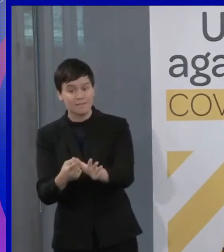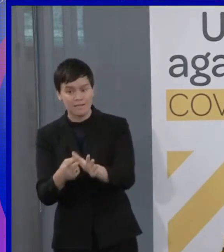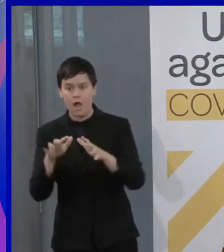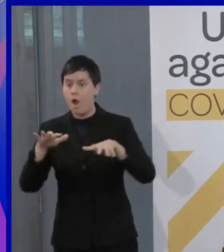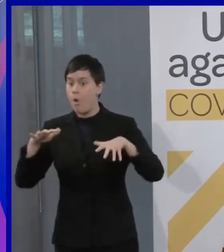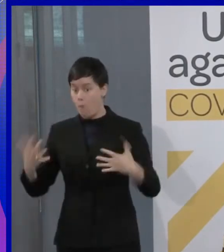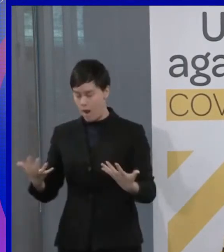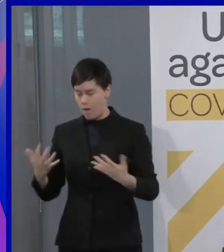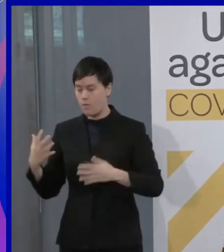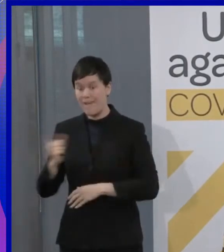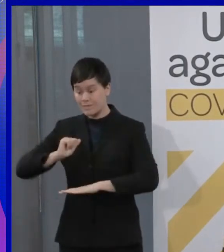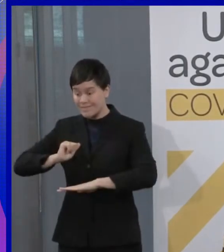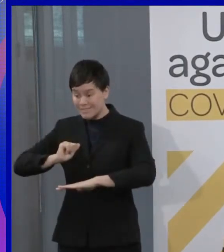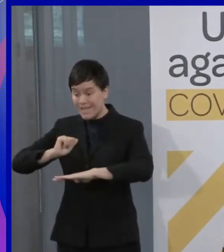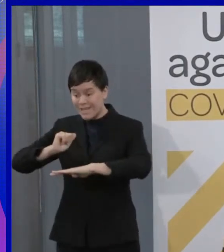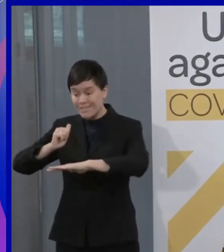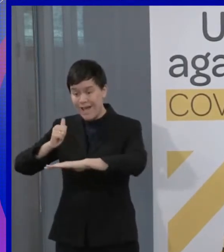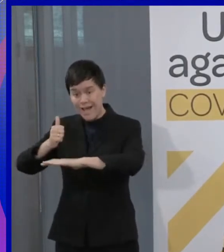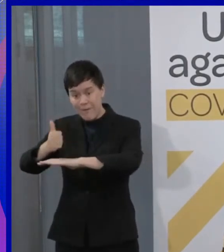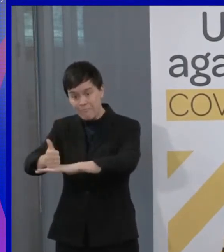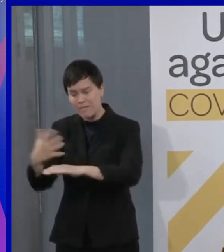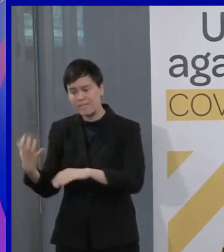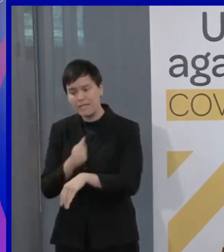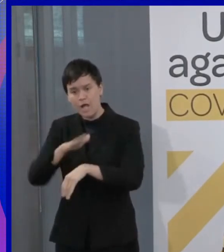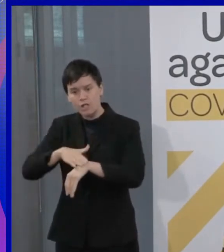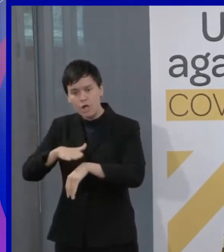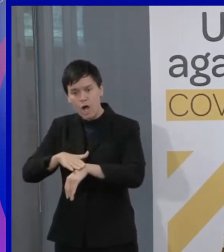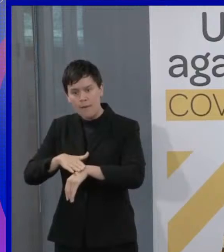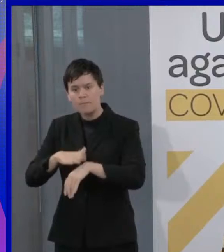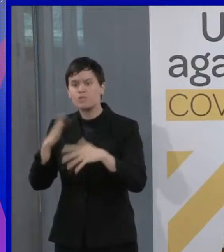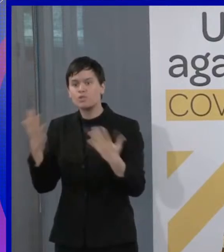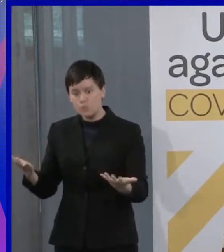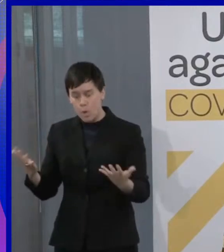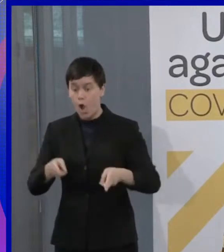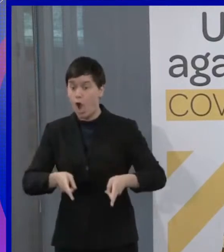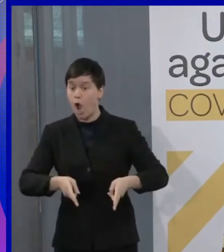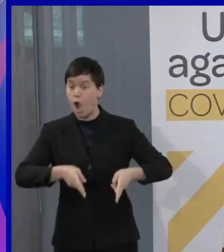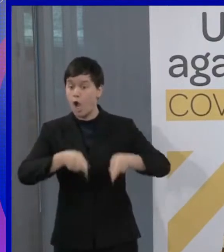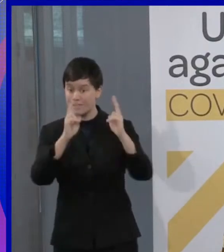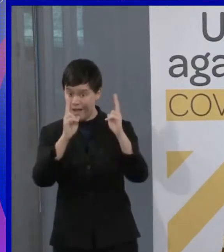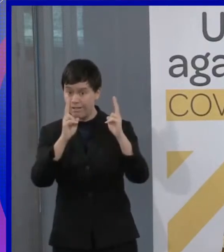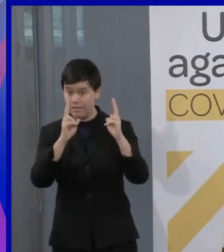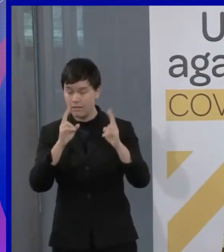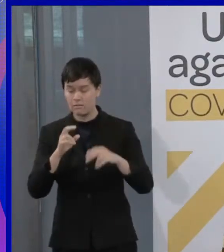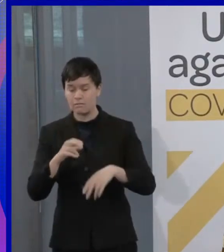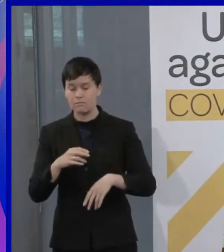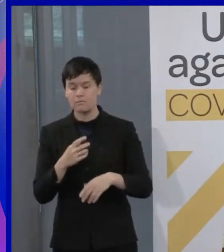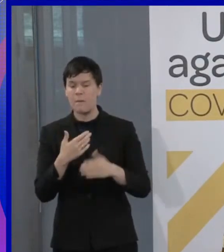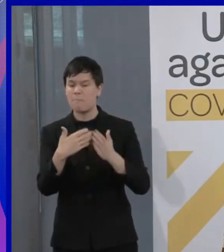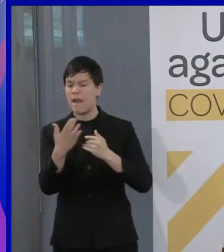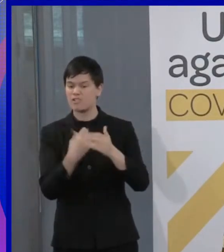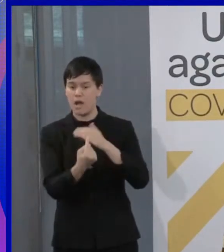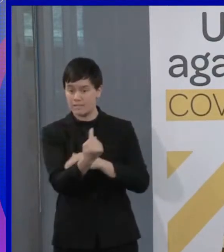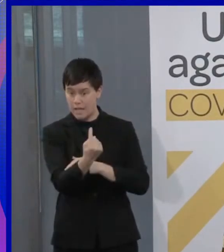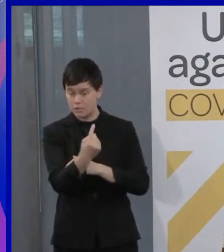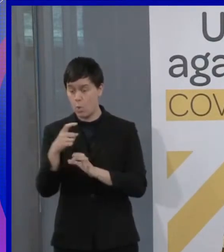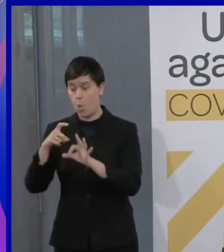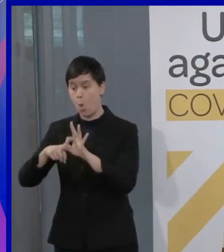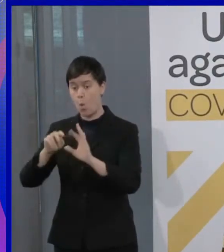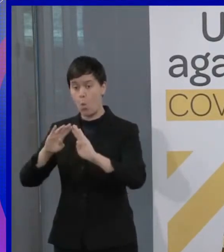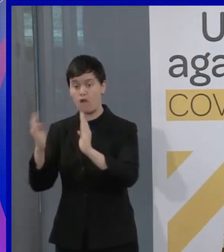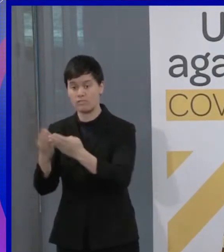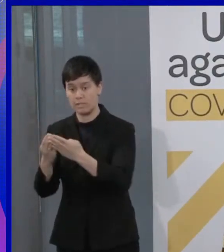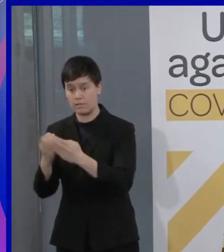of the workforces in all of those facilities, as well as at our ports and airports. And what I don't want to have